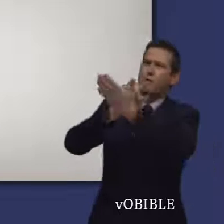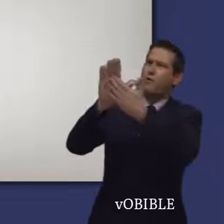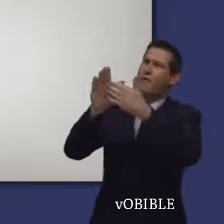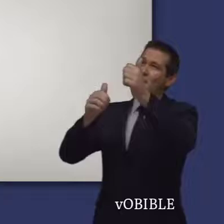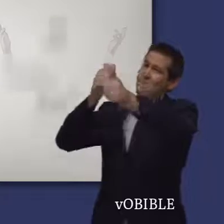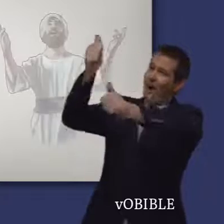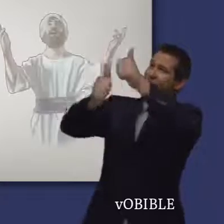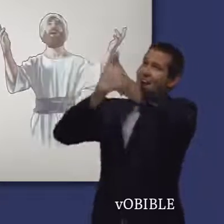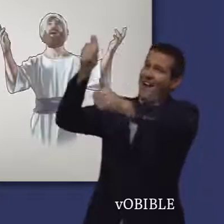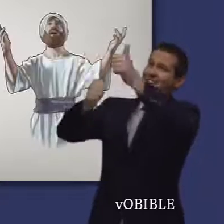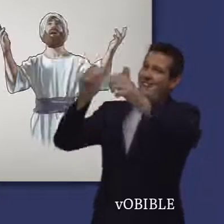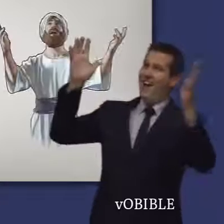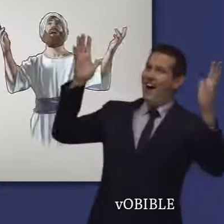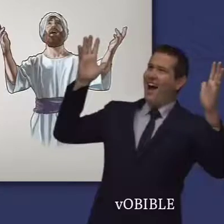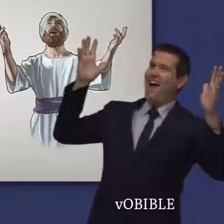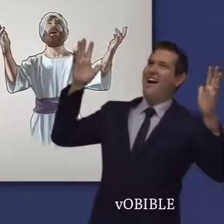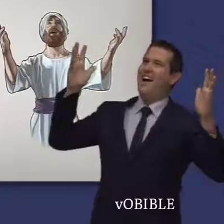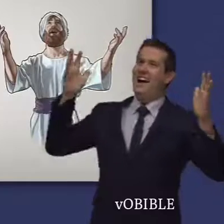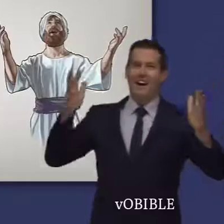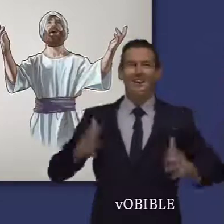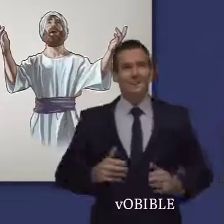Praise to Jehovah is a recurring theme.